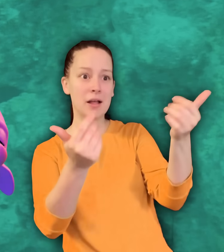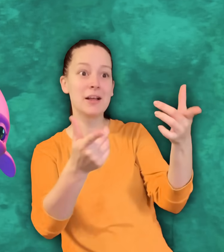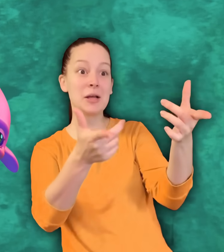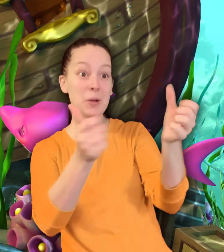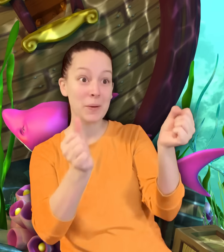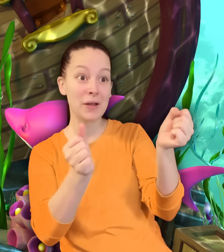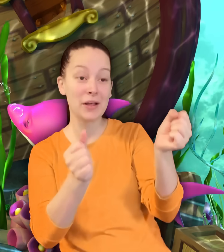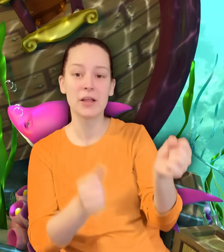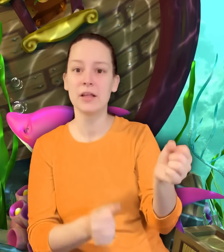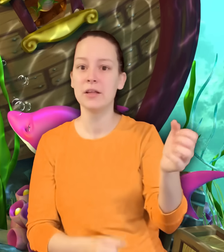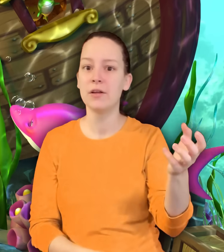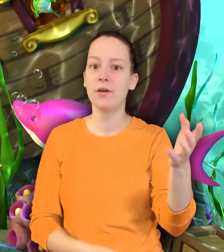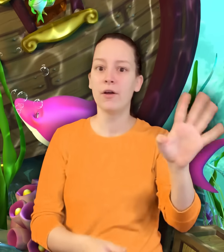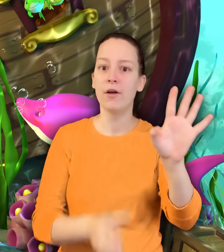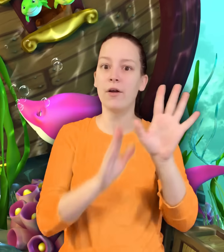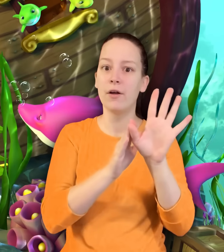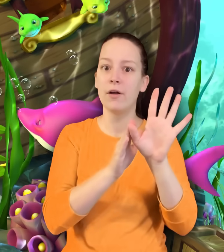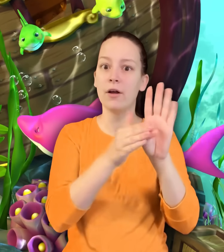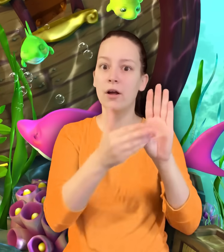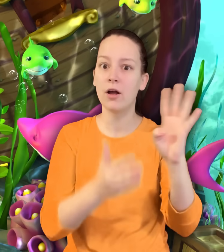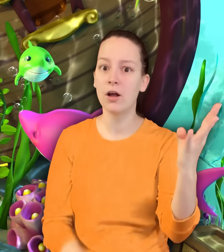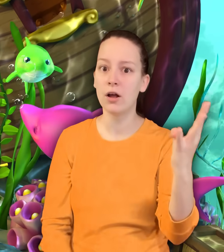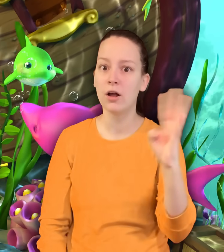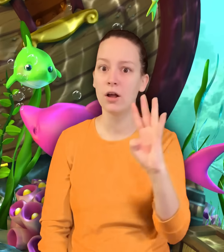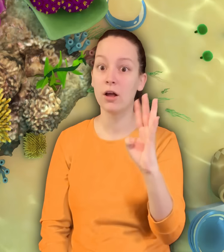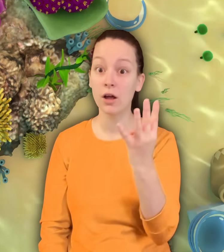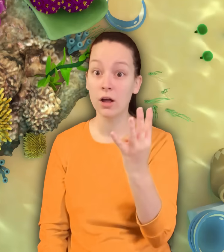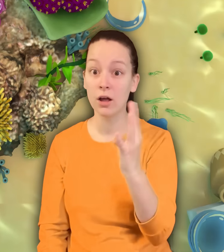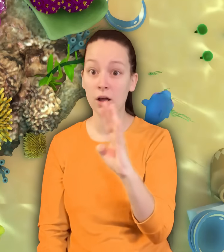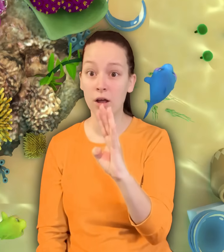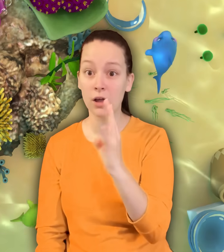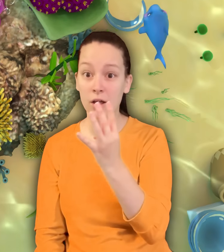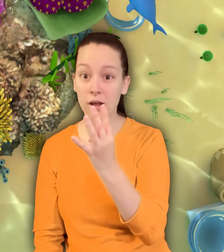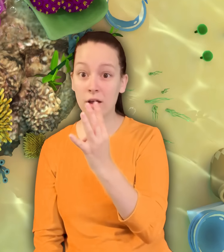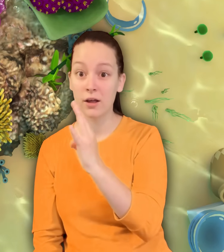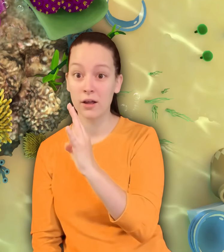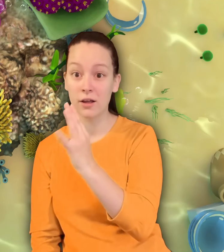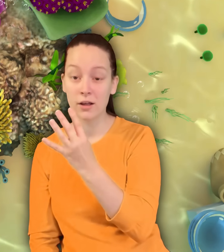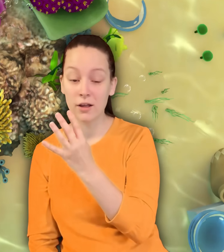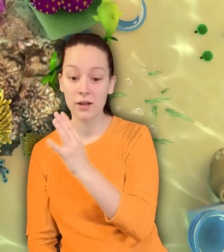quick come back But only four Little Sharks came back